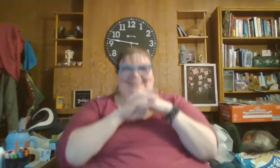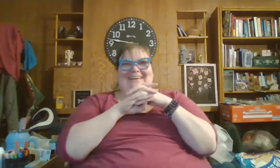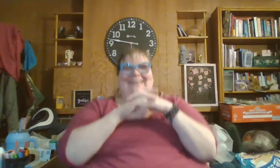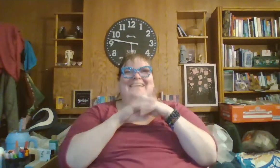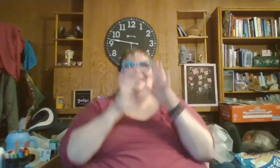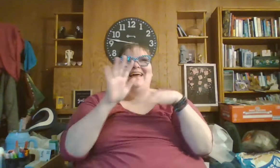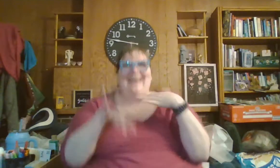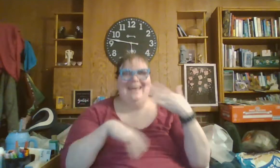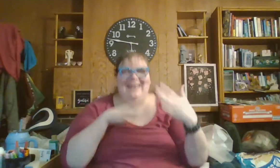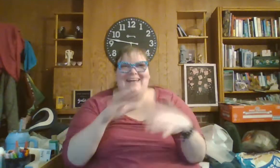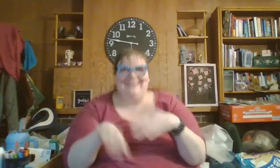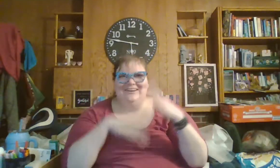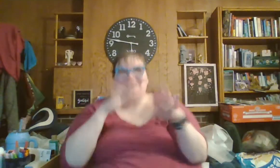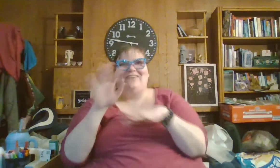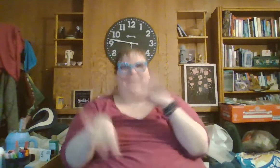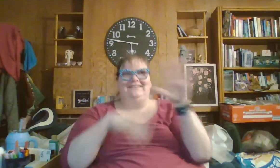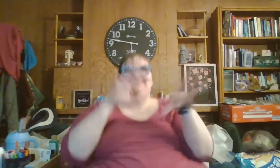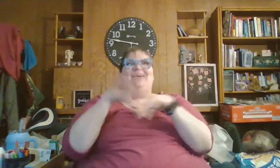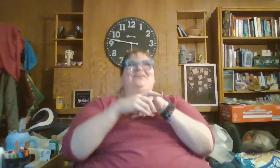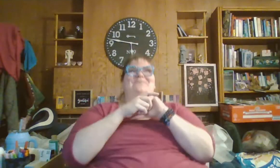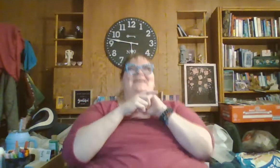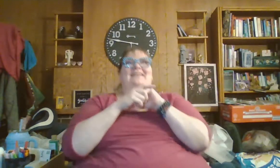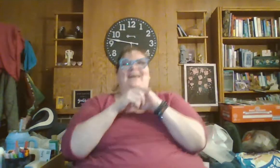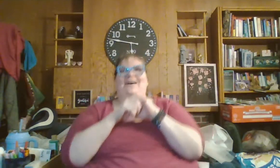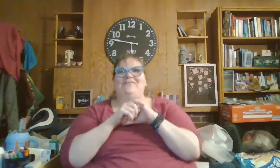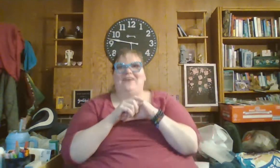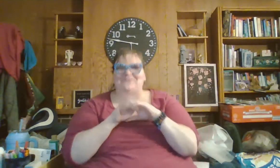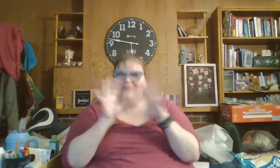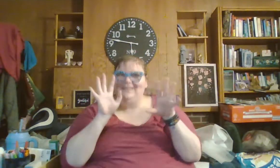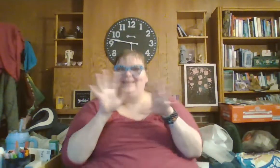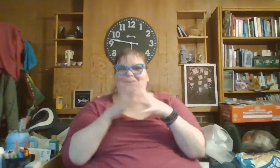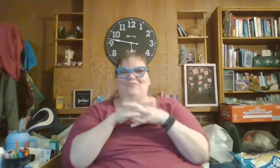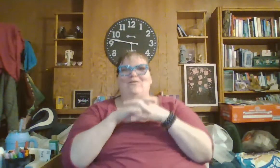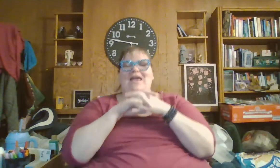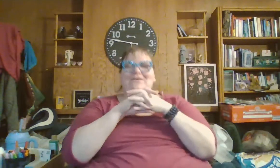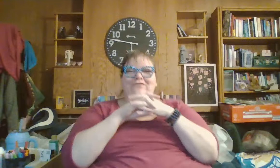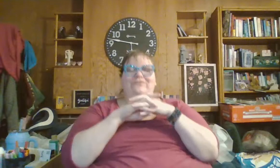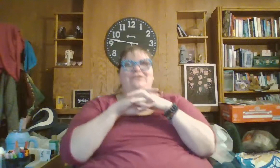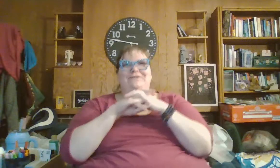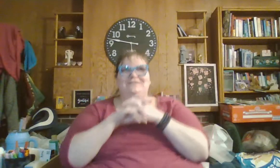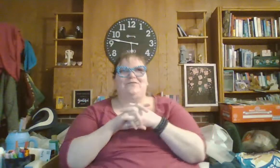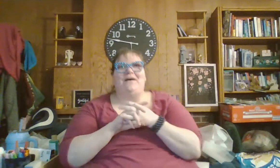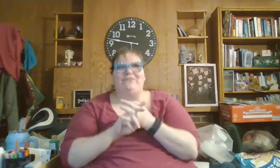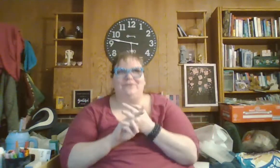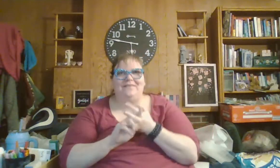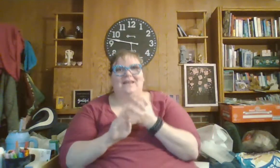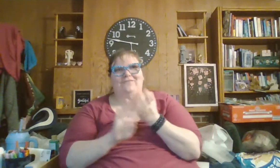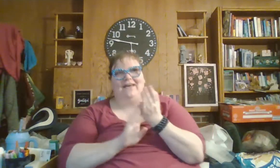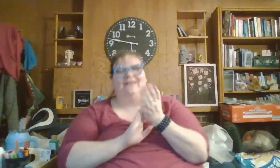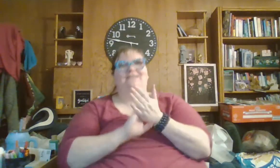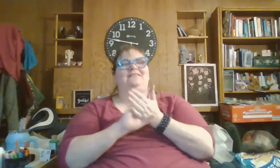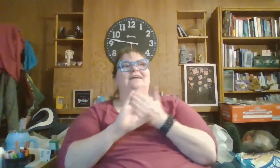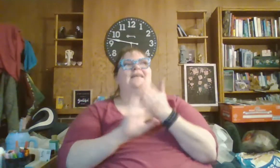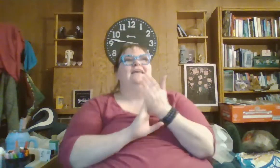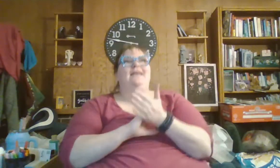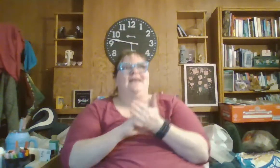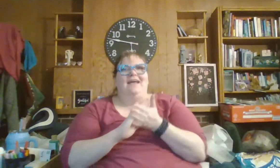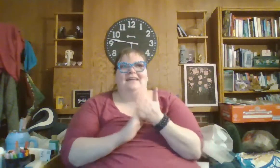while. And, and I've held some, and I've gotten really rave reviews from everyone that I've held. And this